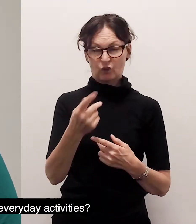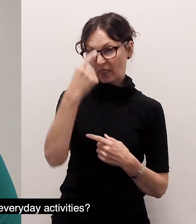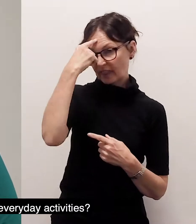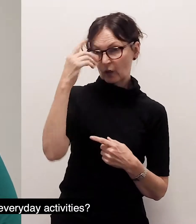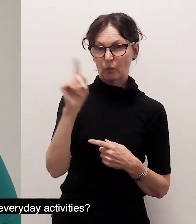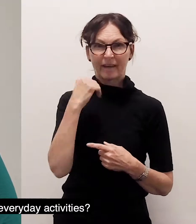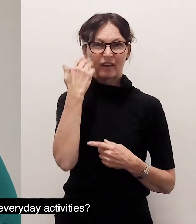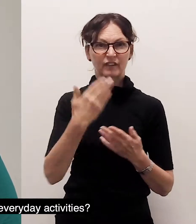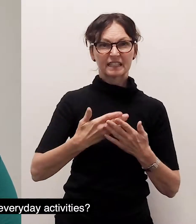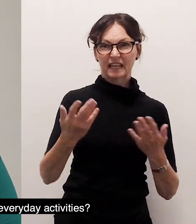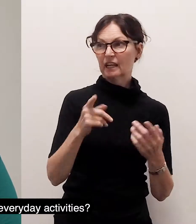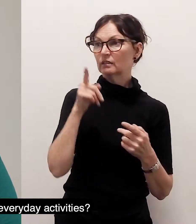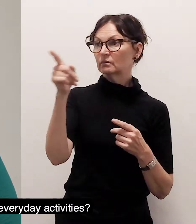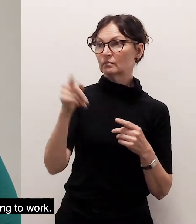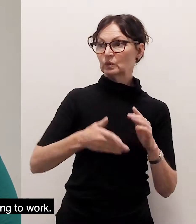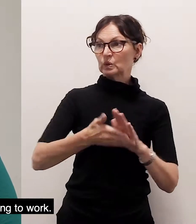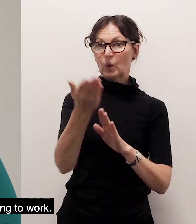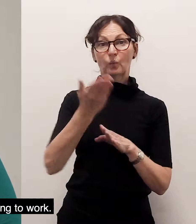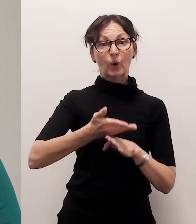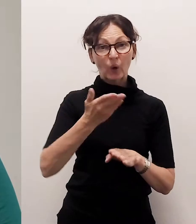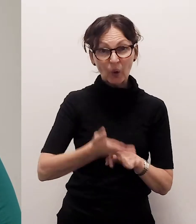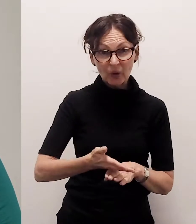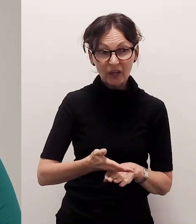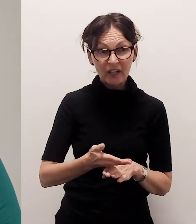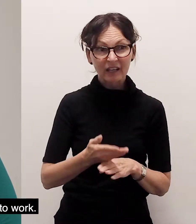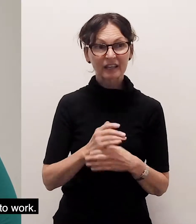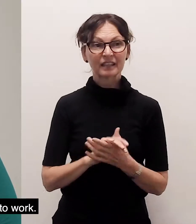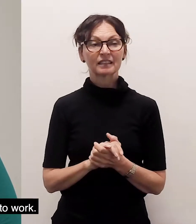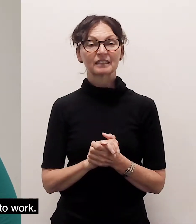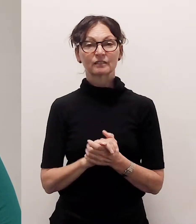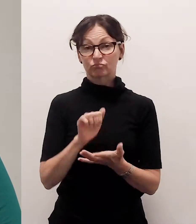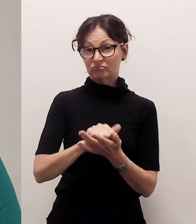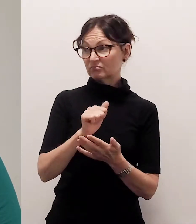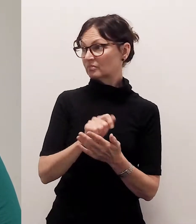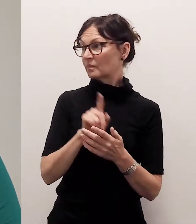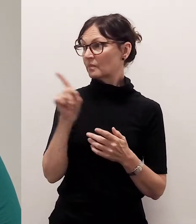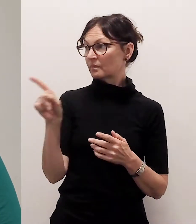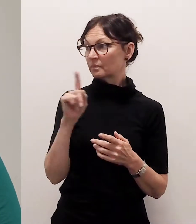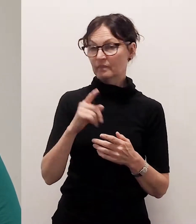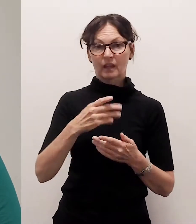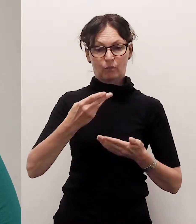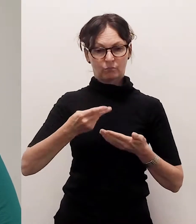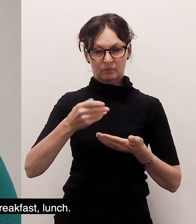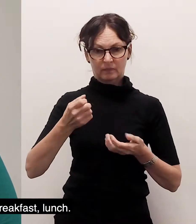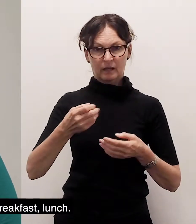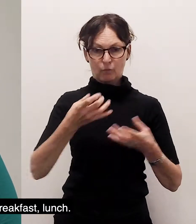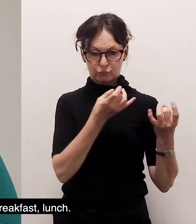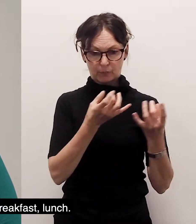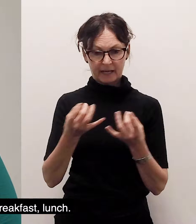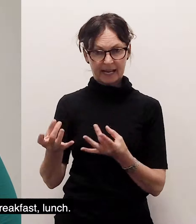Think basic. What are everyday activities? Going to work. People go to work. There's a